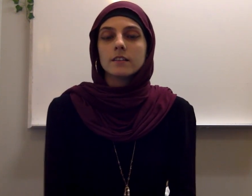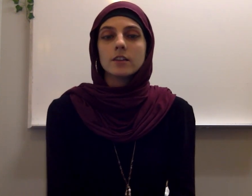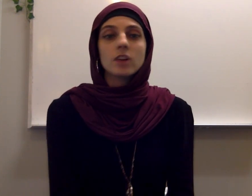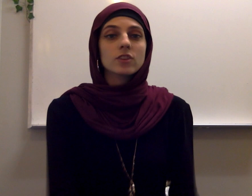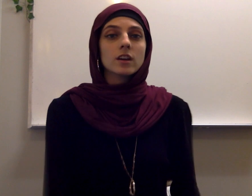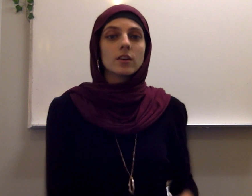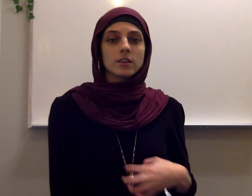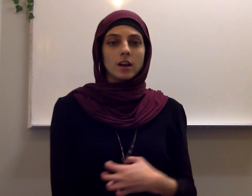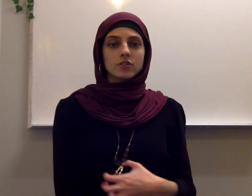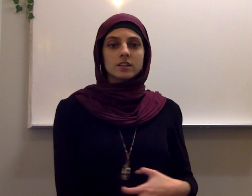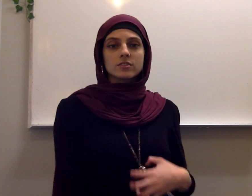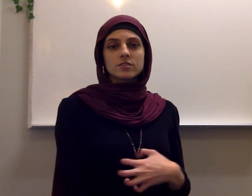Nausea or nauseous.